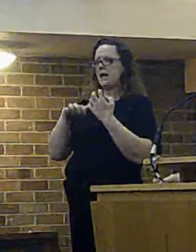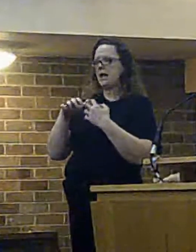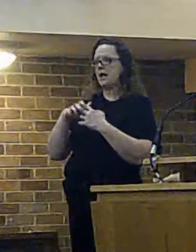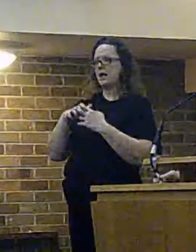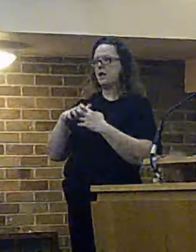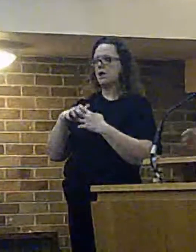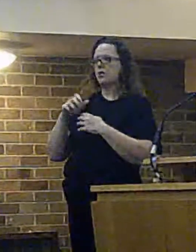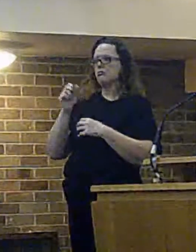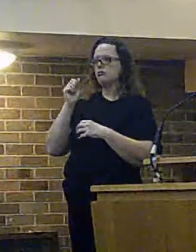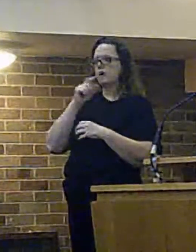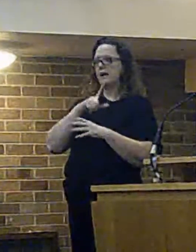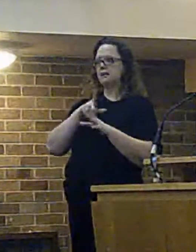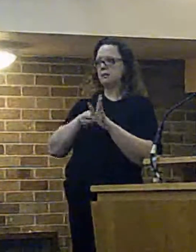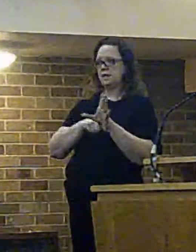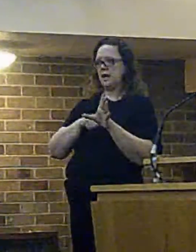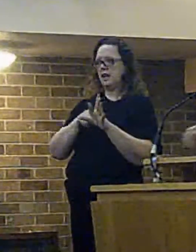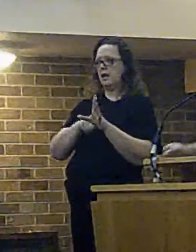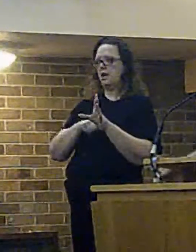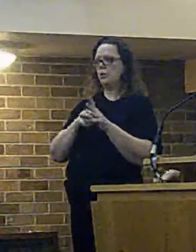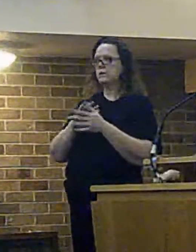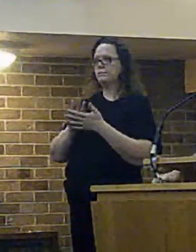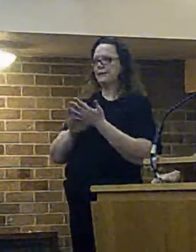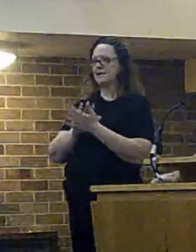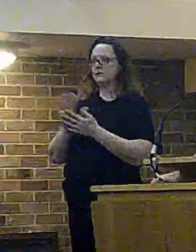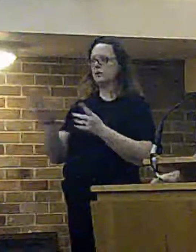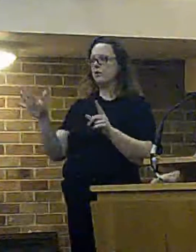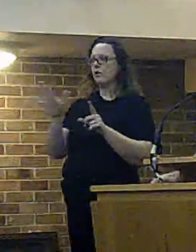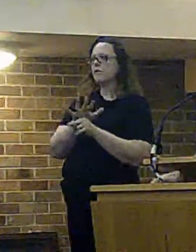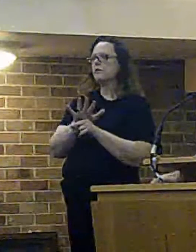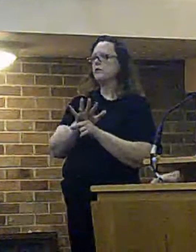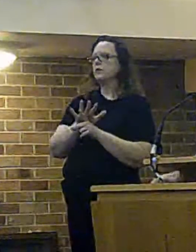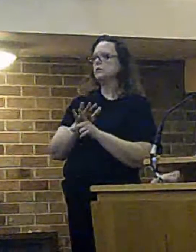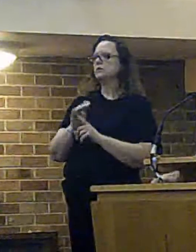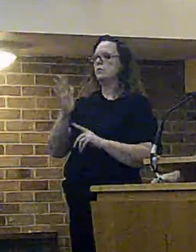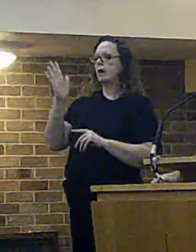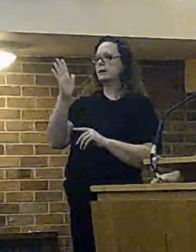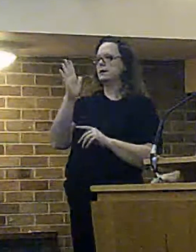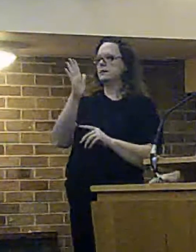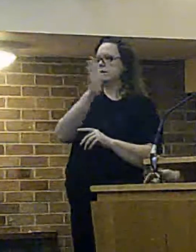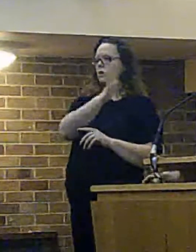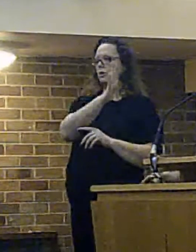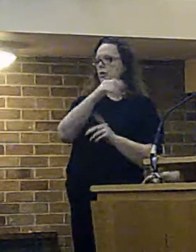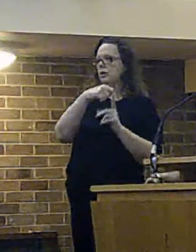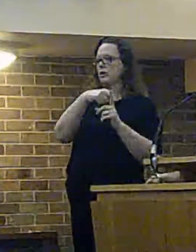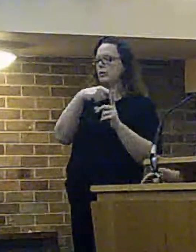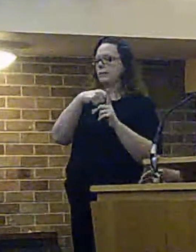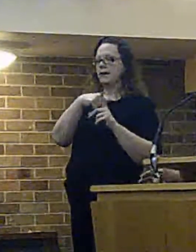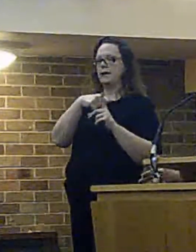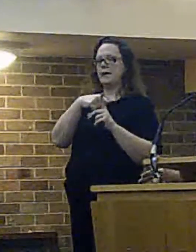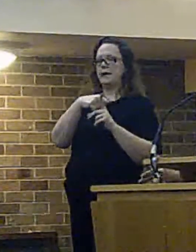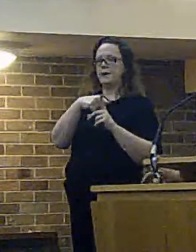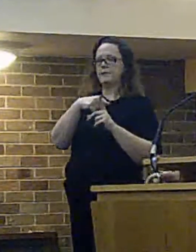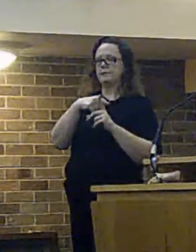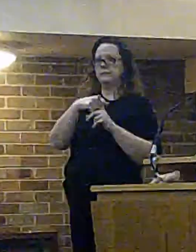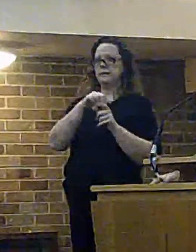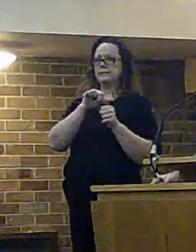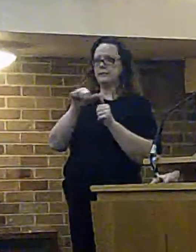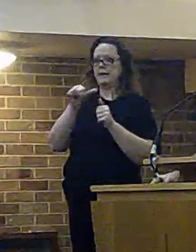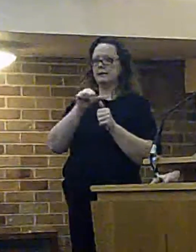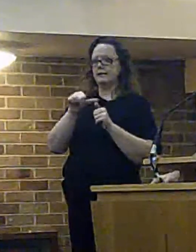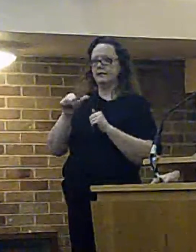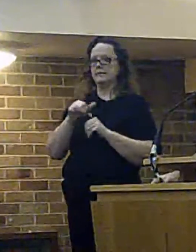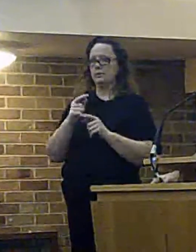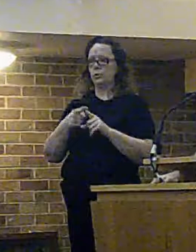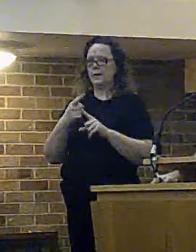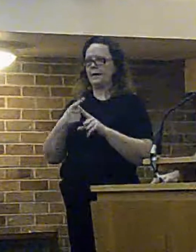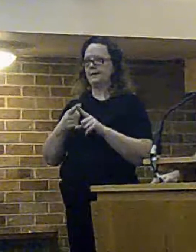and yellow. So what it means is the coverage to West Kirby is quicker, obviously,